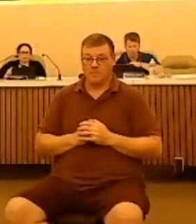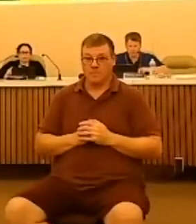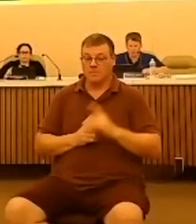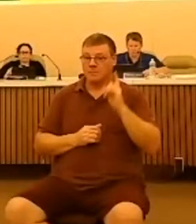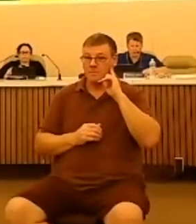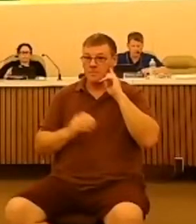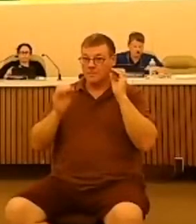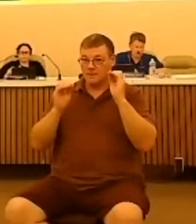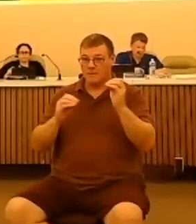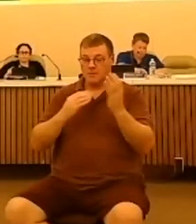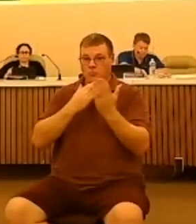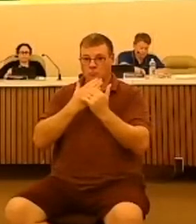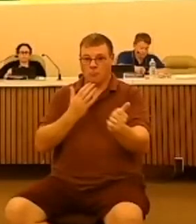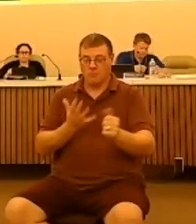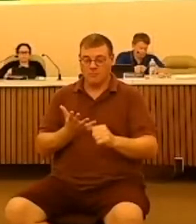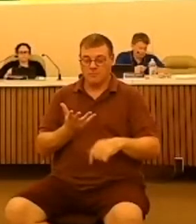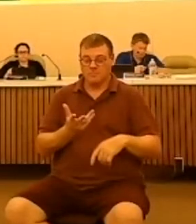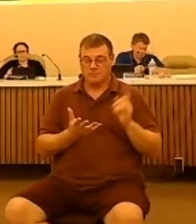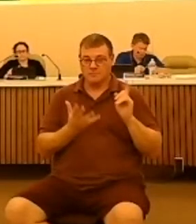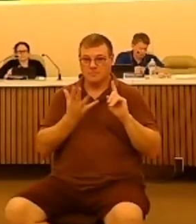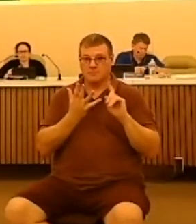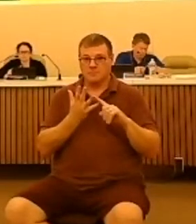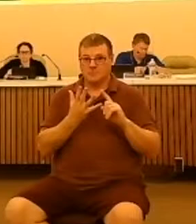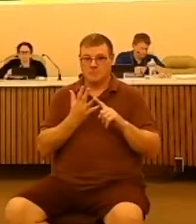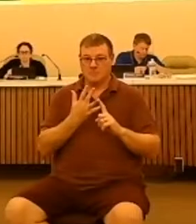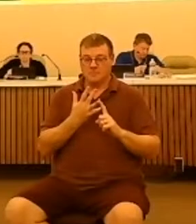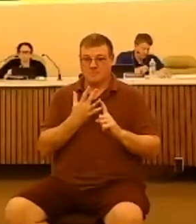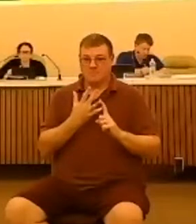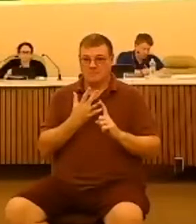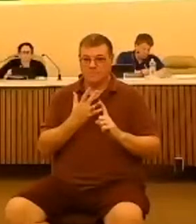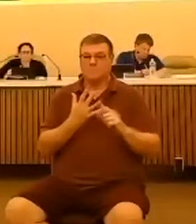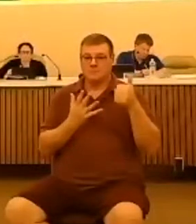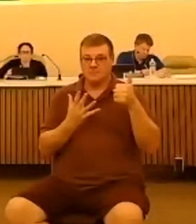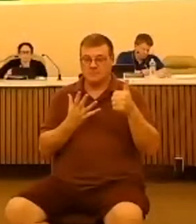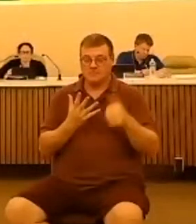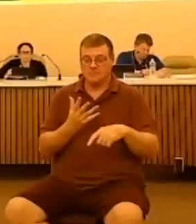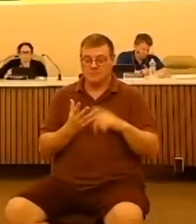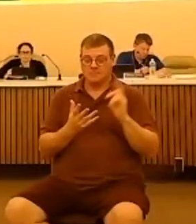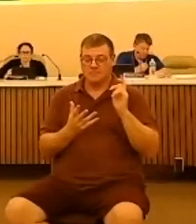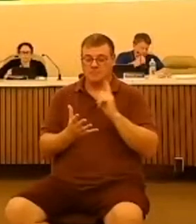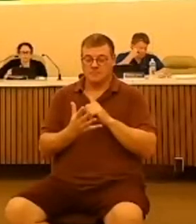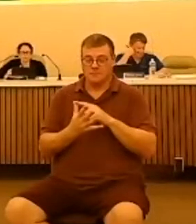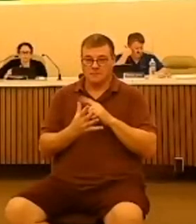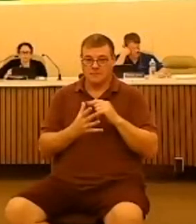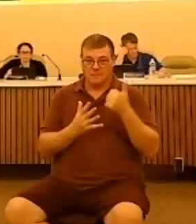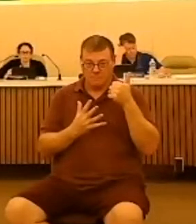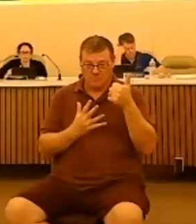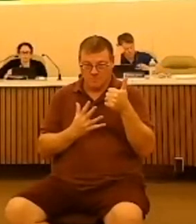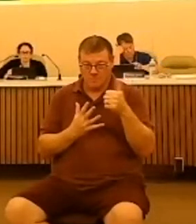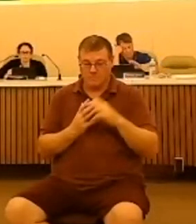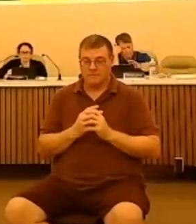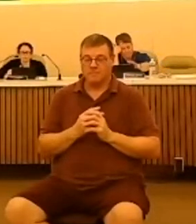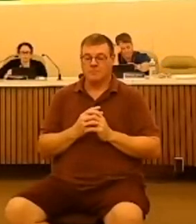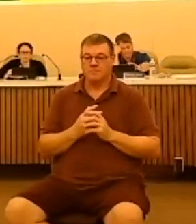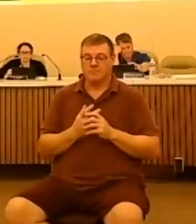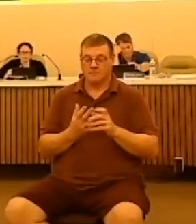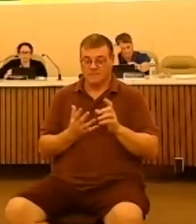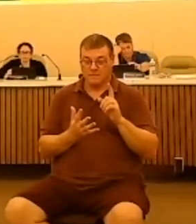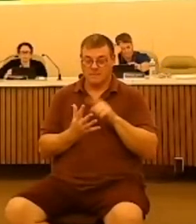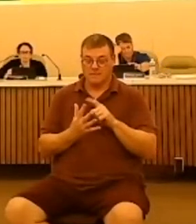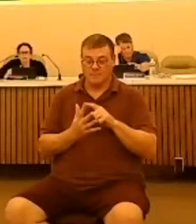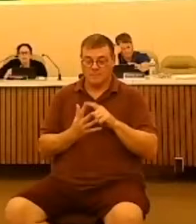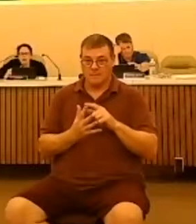Hearing none, please call the roll. Councilmember Barley, Aye. Councilmember Stafford, Aye.